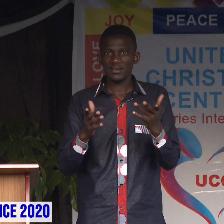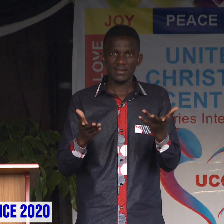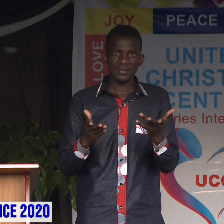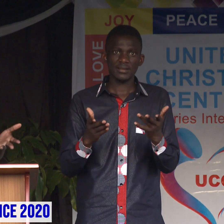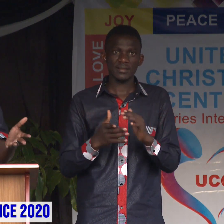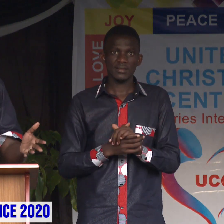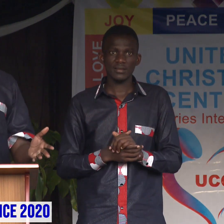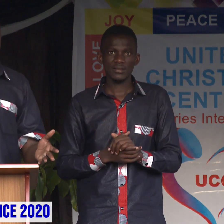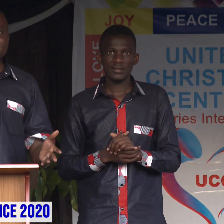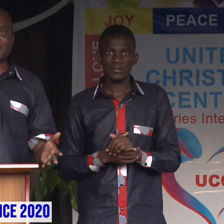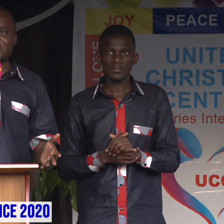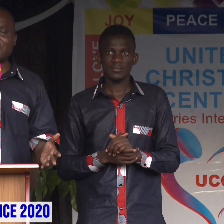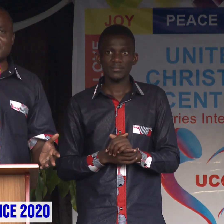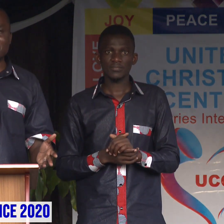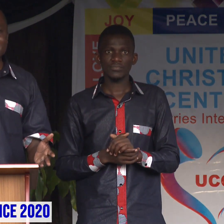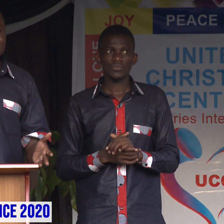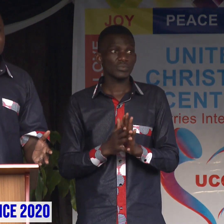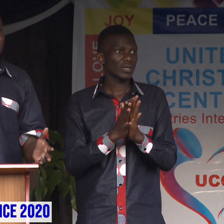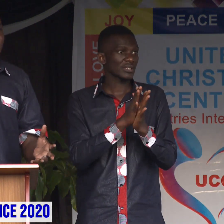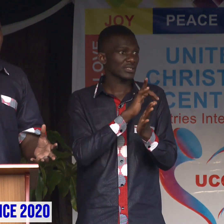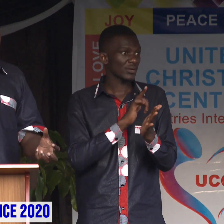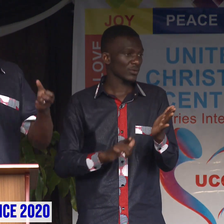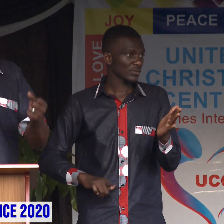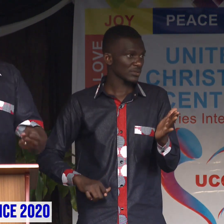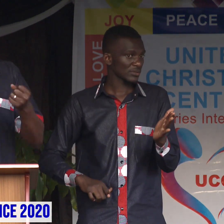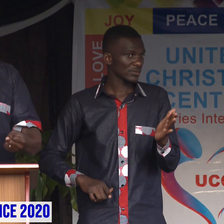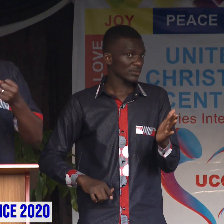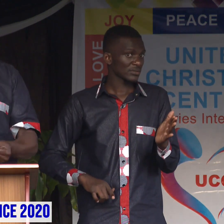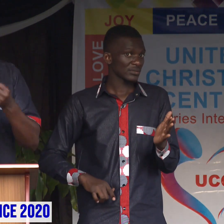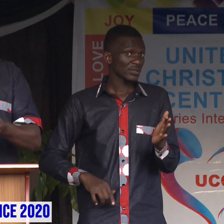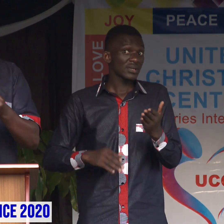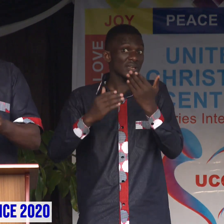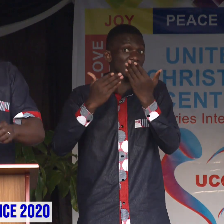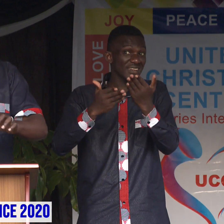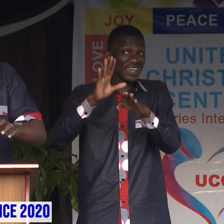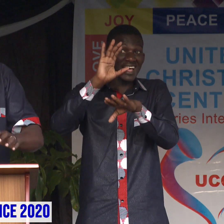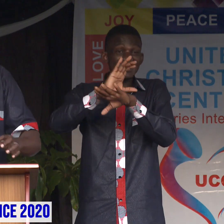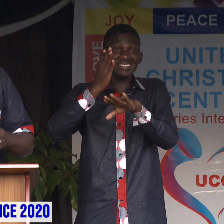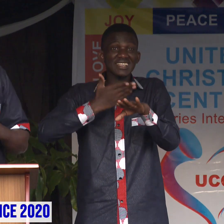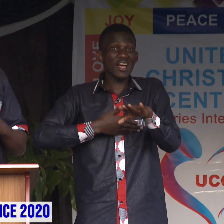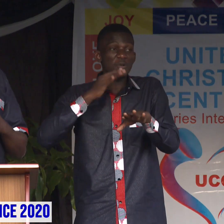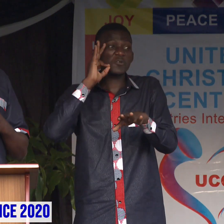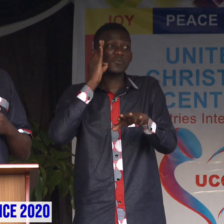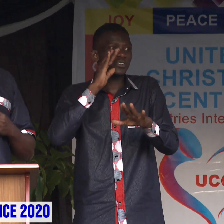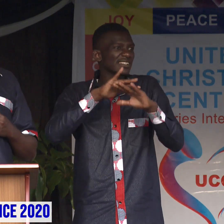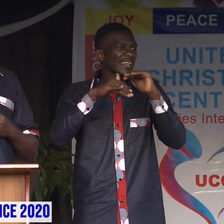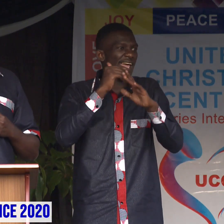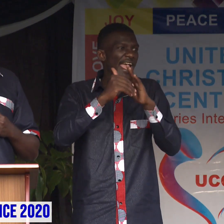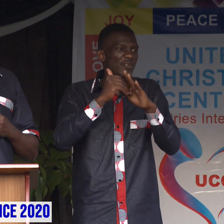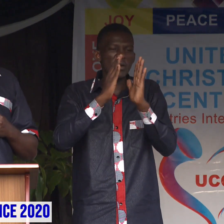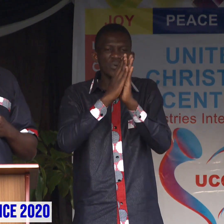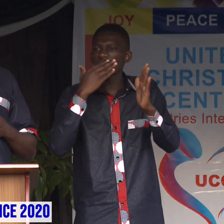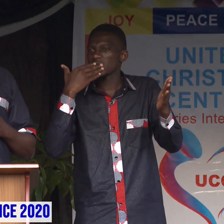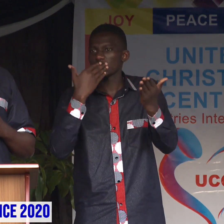obutayagaliza. Obutayagaliza. Yes, you have. Praise be to God. Muchachi mwetu sanza abantu kababa lechivale chobutayagaliza. We found in